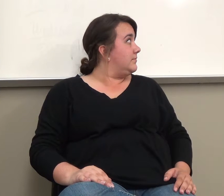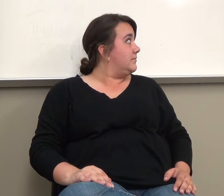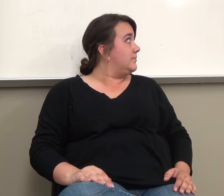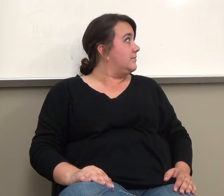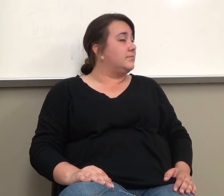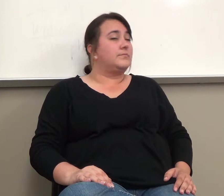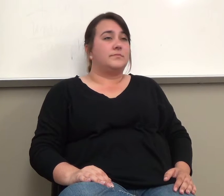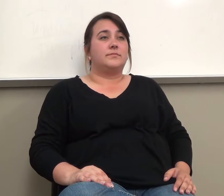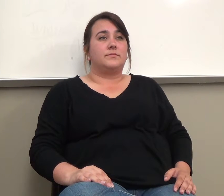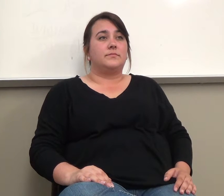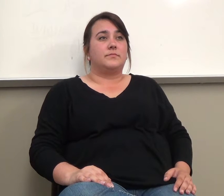spelling is correct.